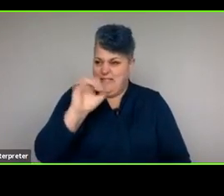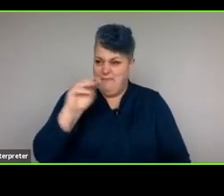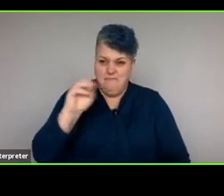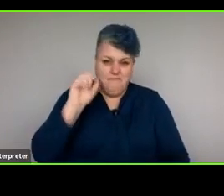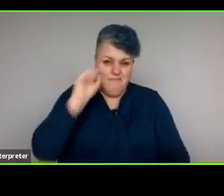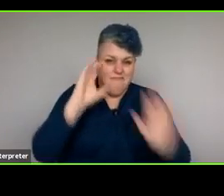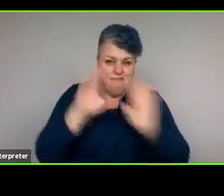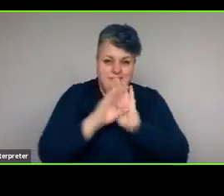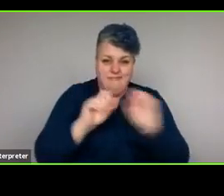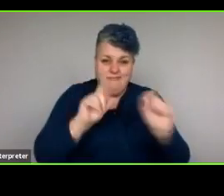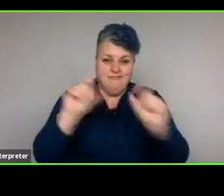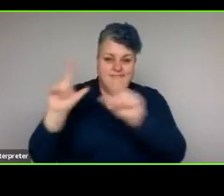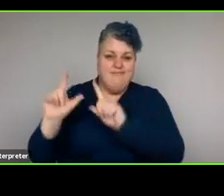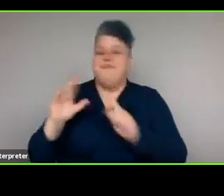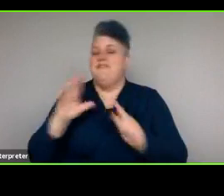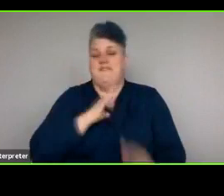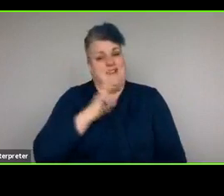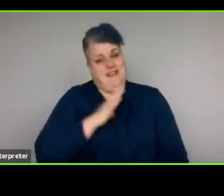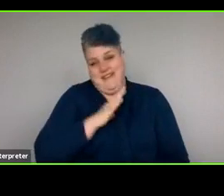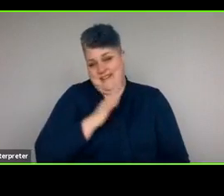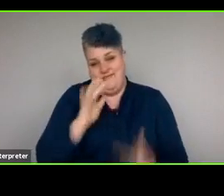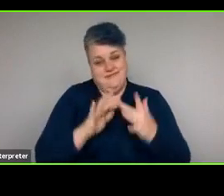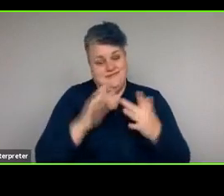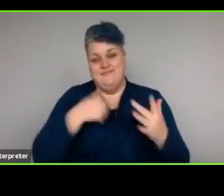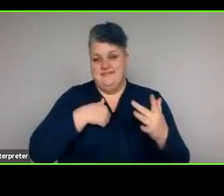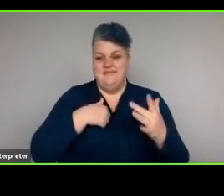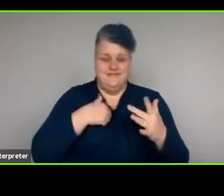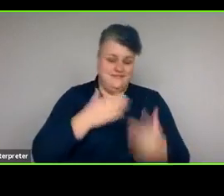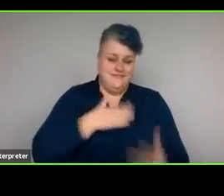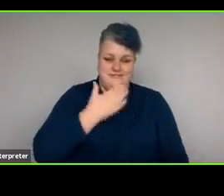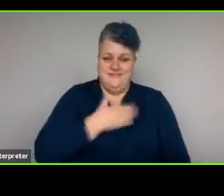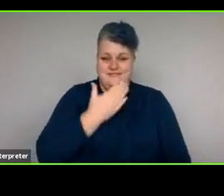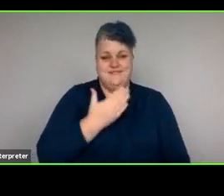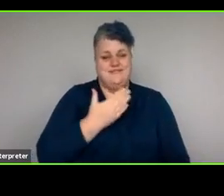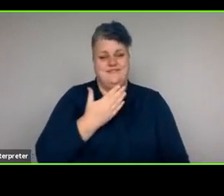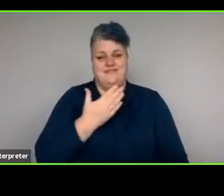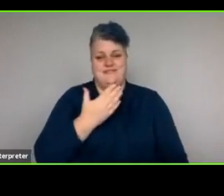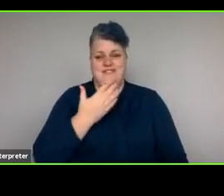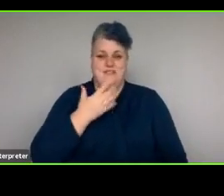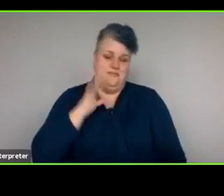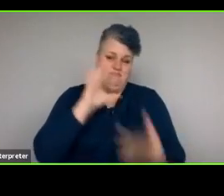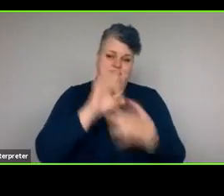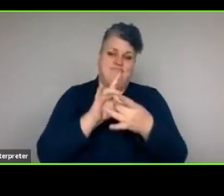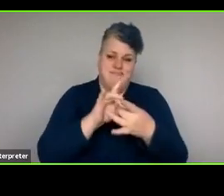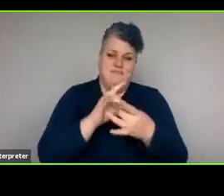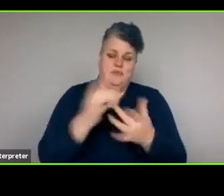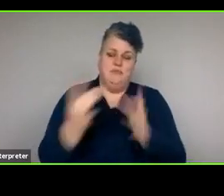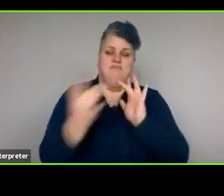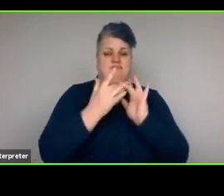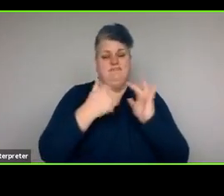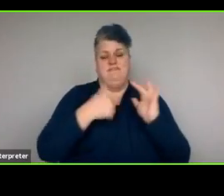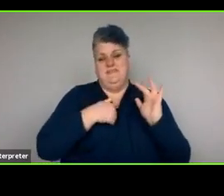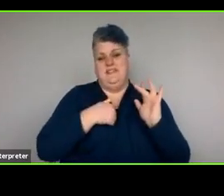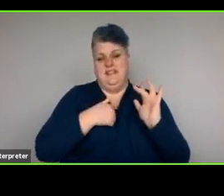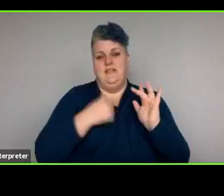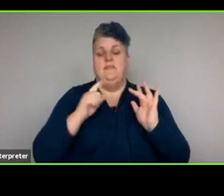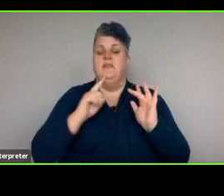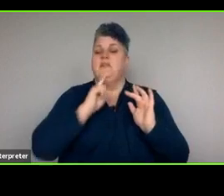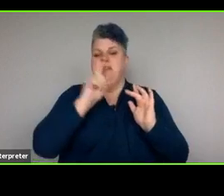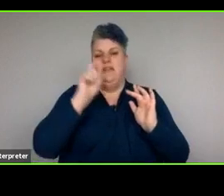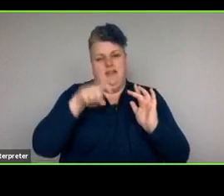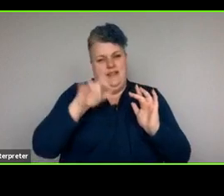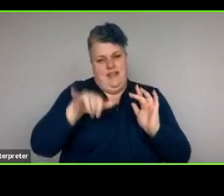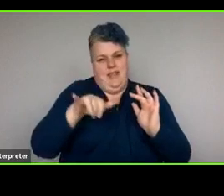feel free to reach out to me. I definitely would love to be someone that folks can reach out to, because we really need that